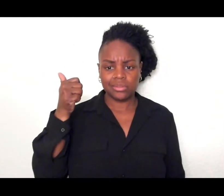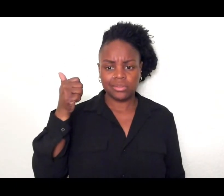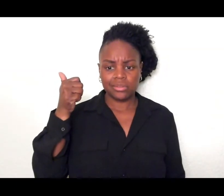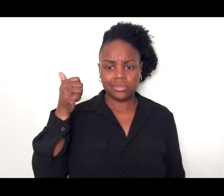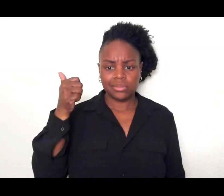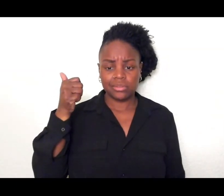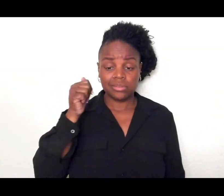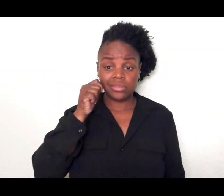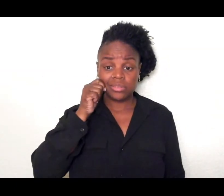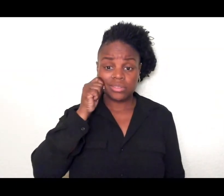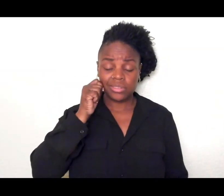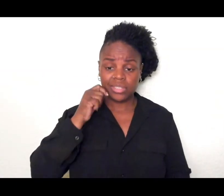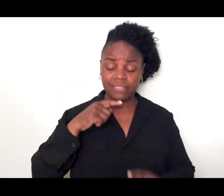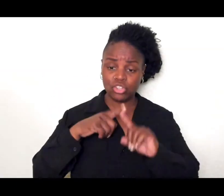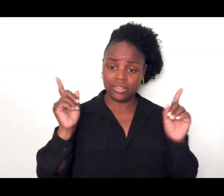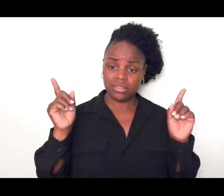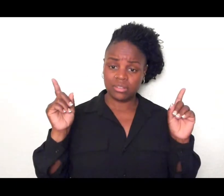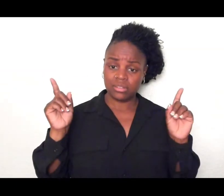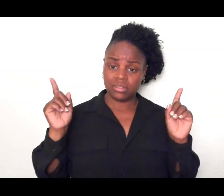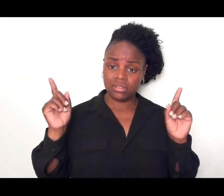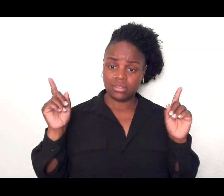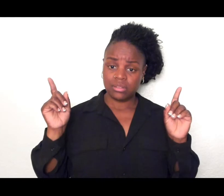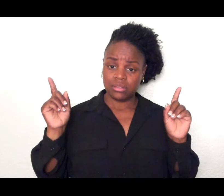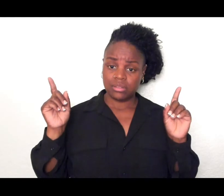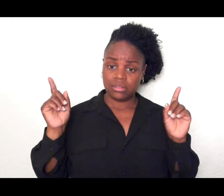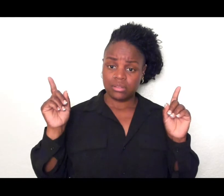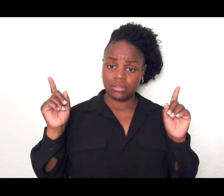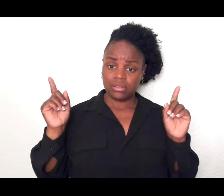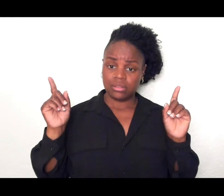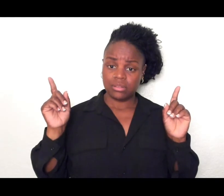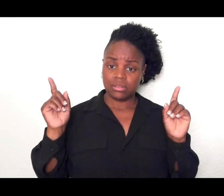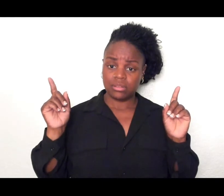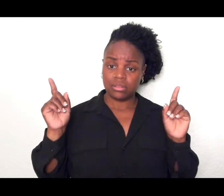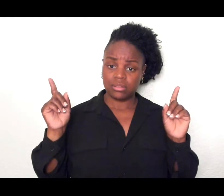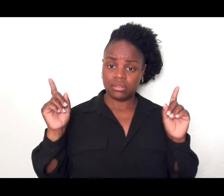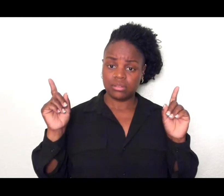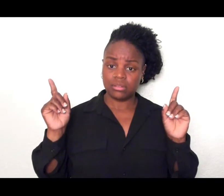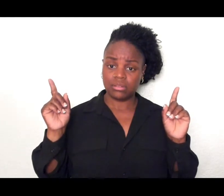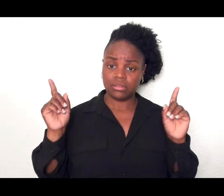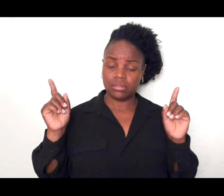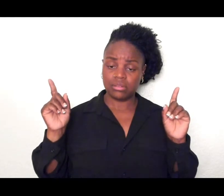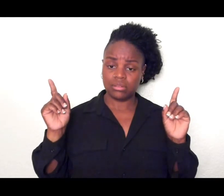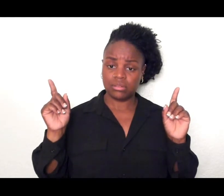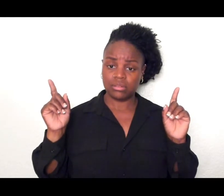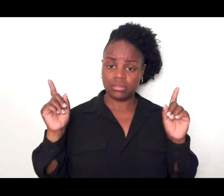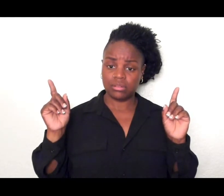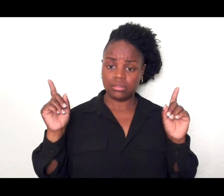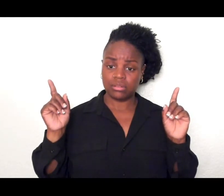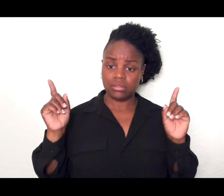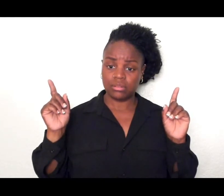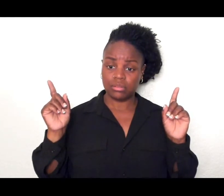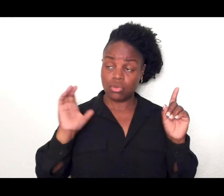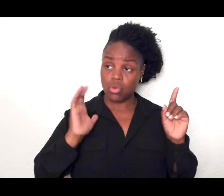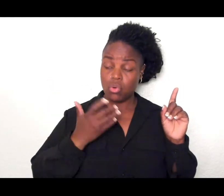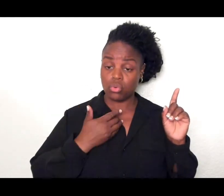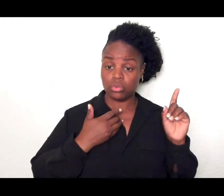will we learn to clutch each other as lifelines and save each other?